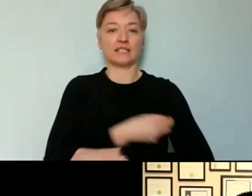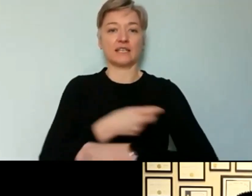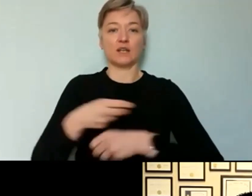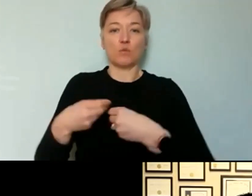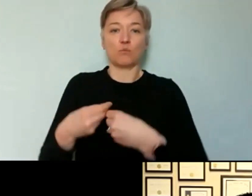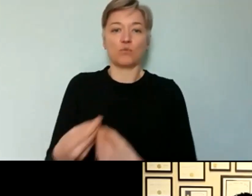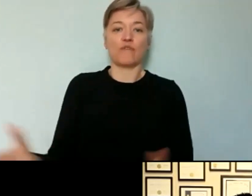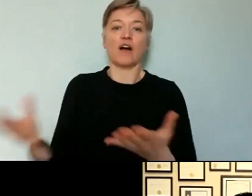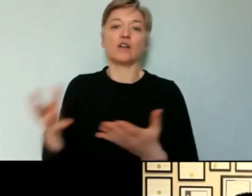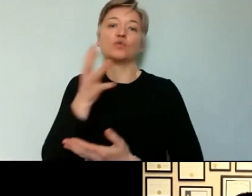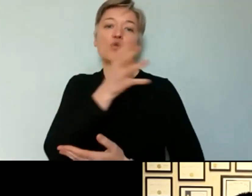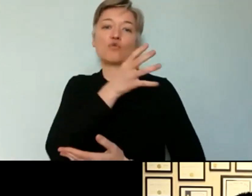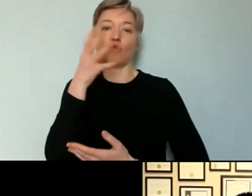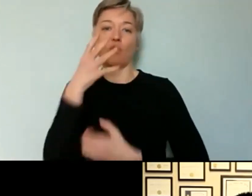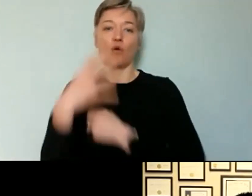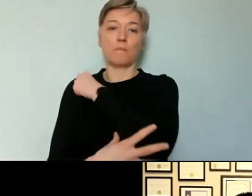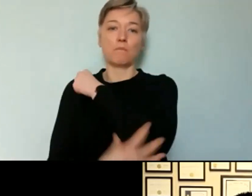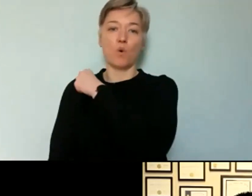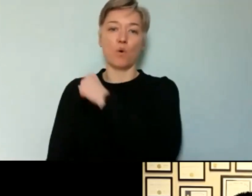poor.